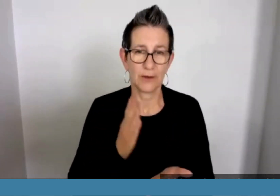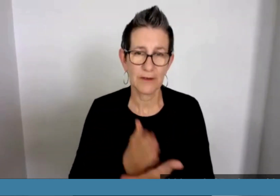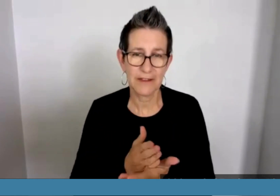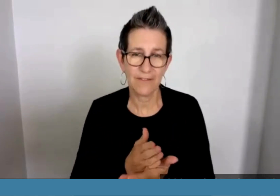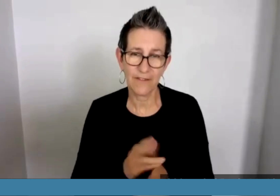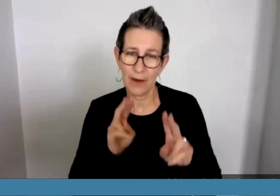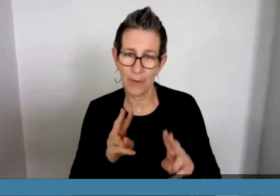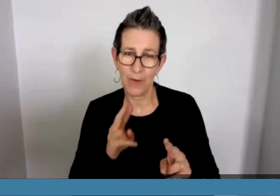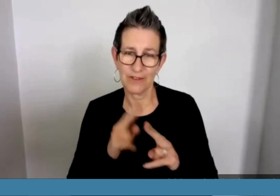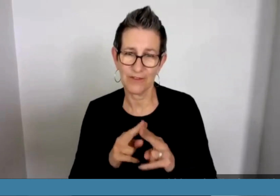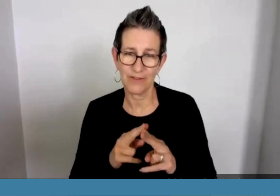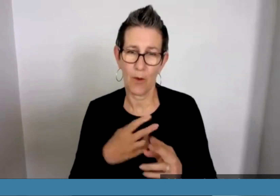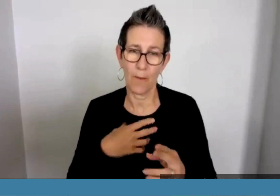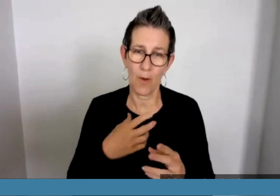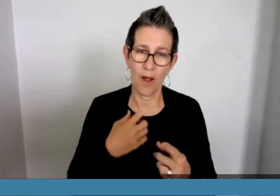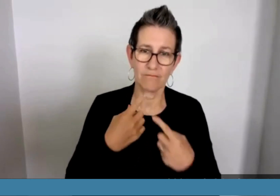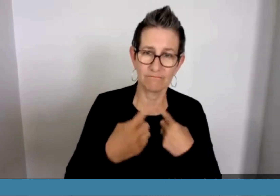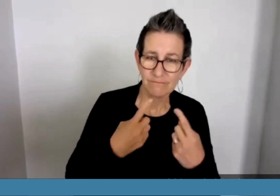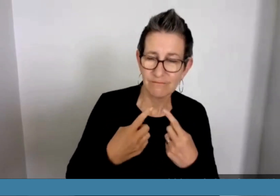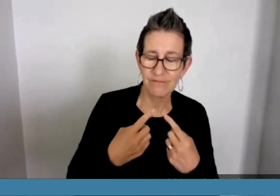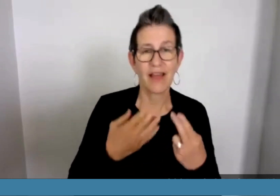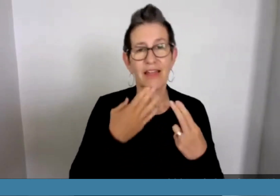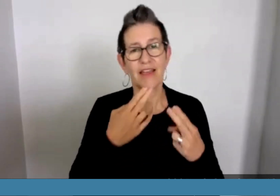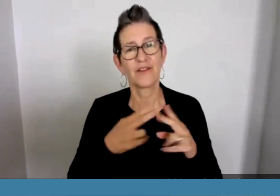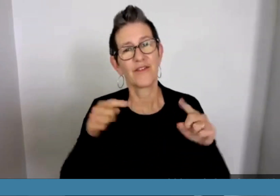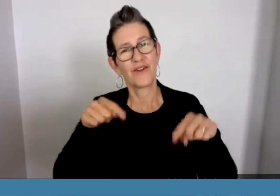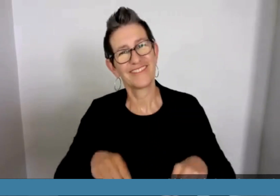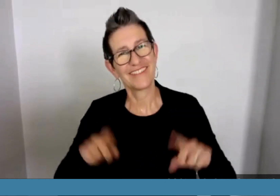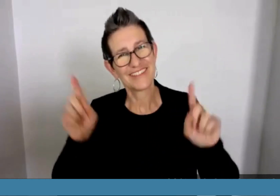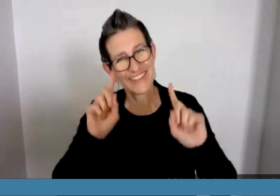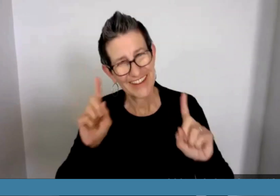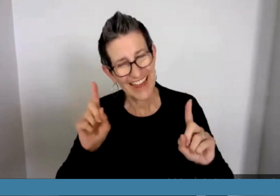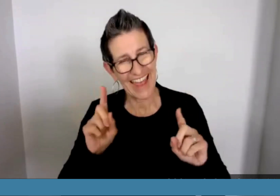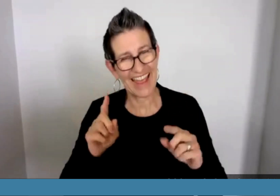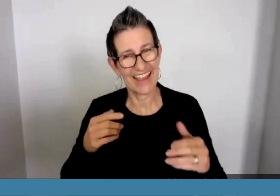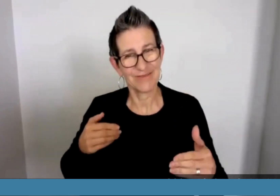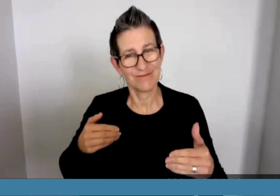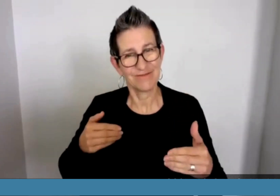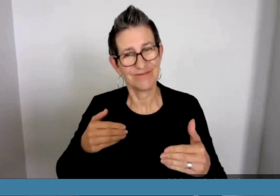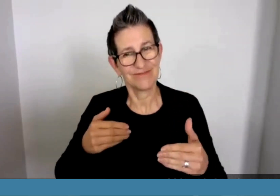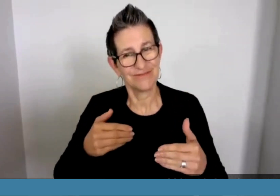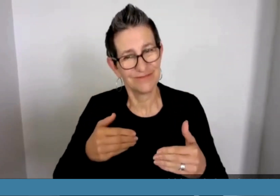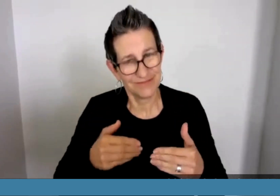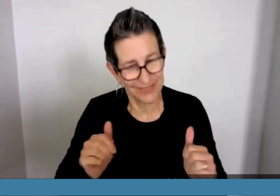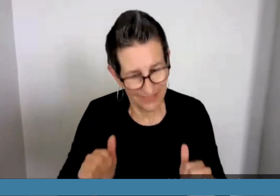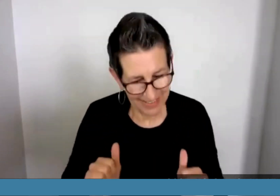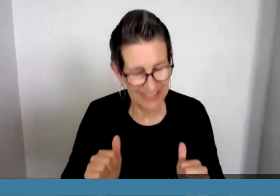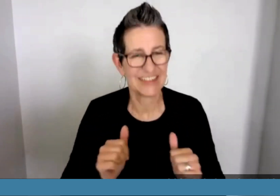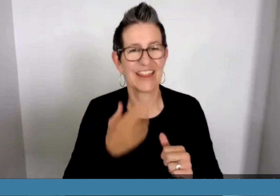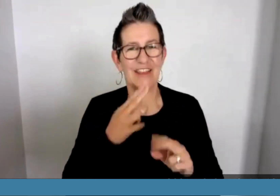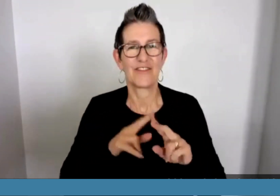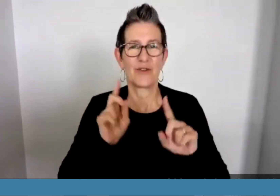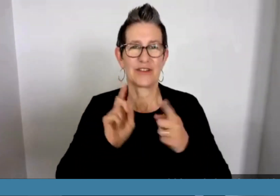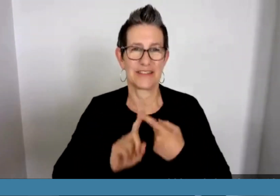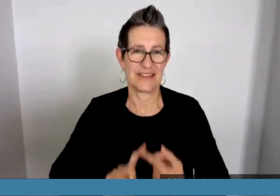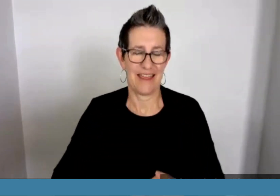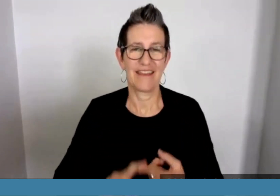And yeah, thank you for staying with us as we approach the close of today's sessions. So to highlight some of the